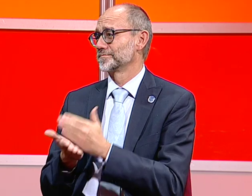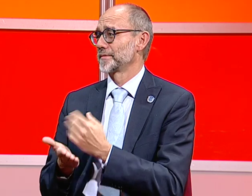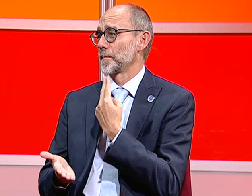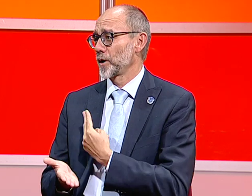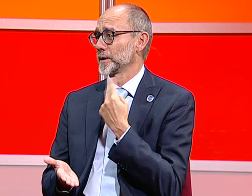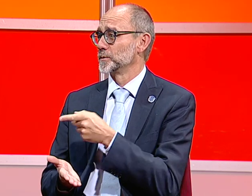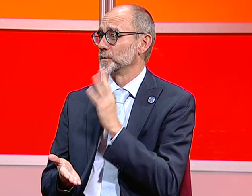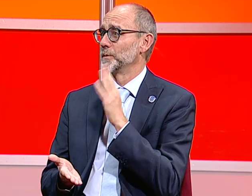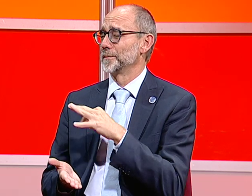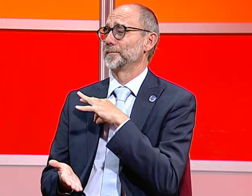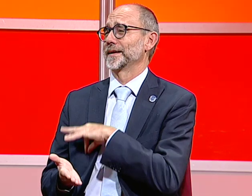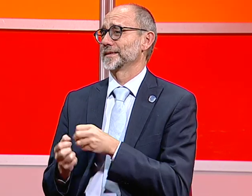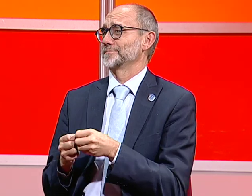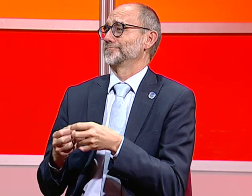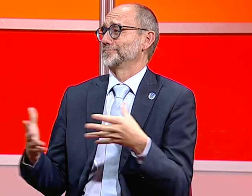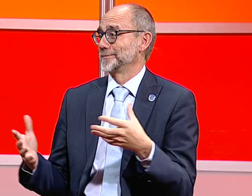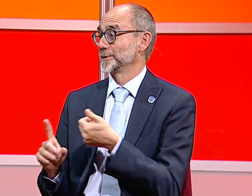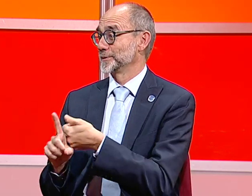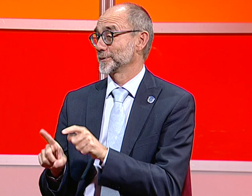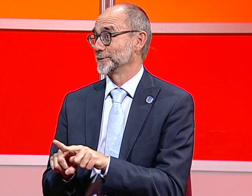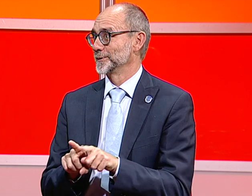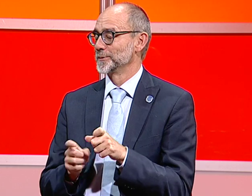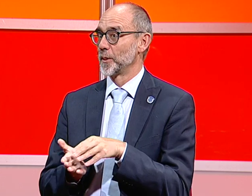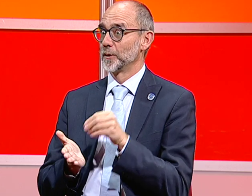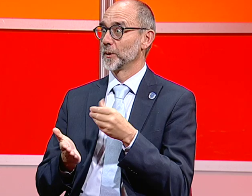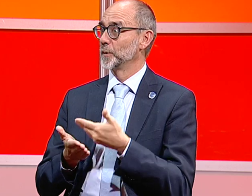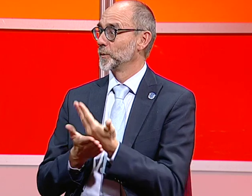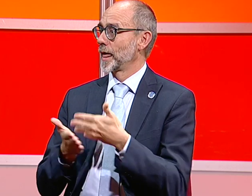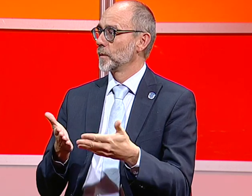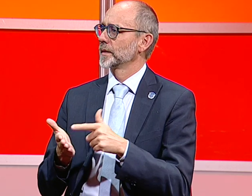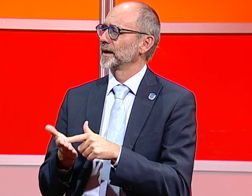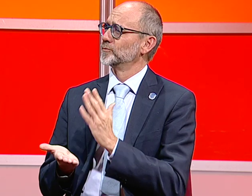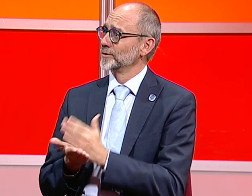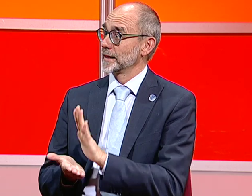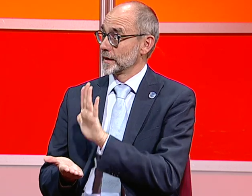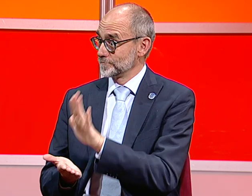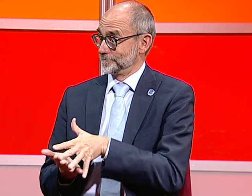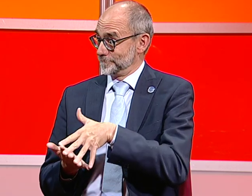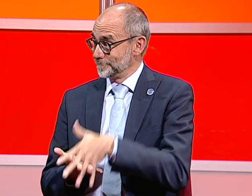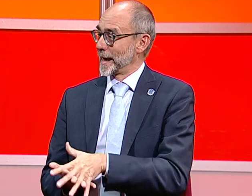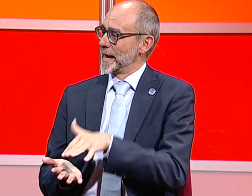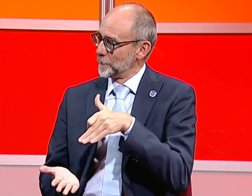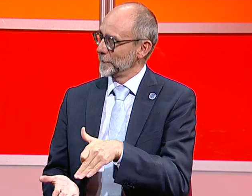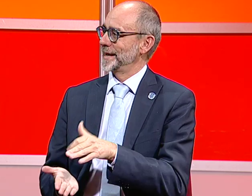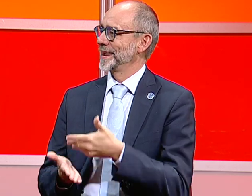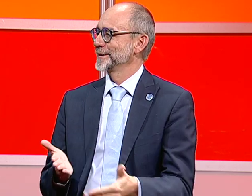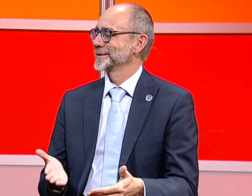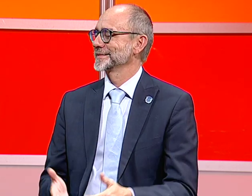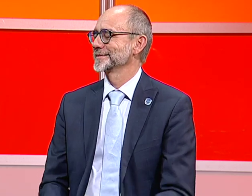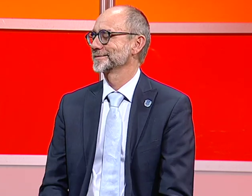Sign Language. It really is a great benefit, and it will benefit you too. Sign language is really